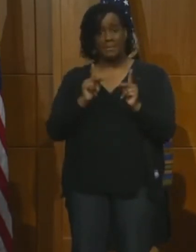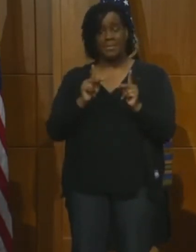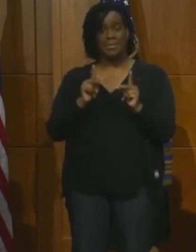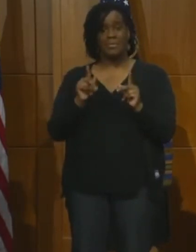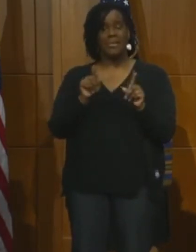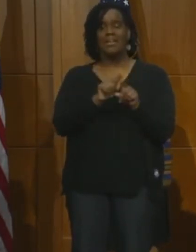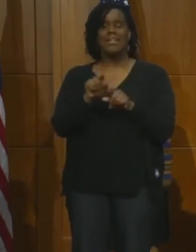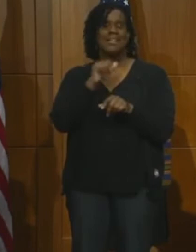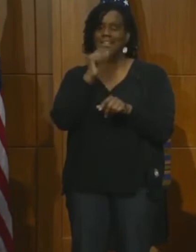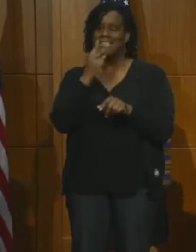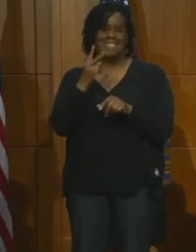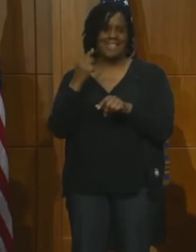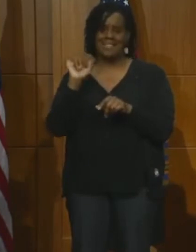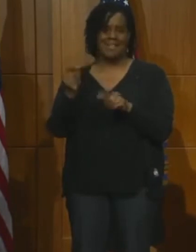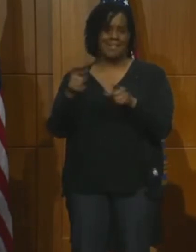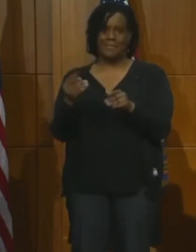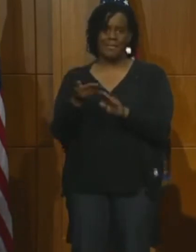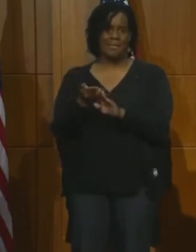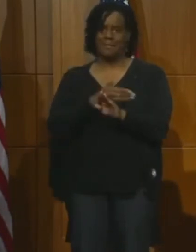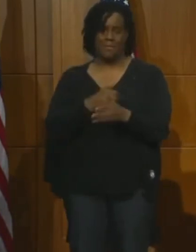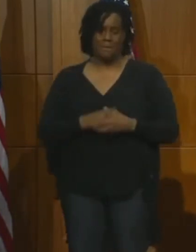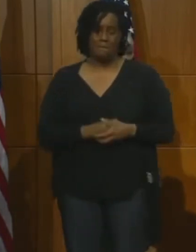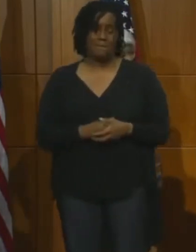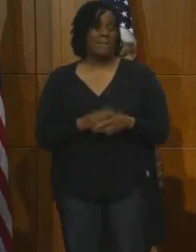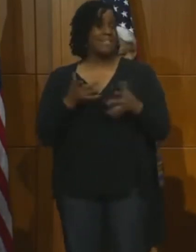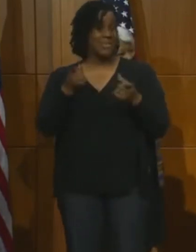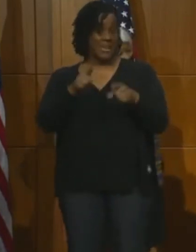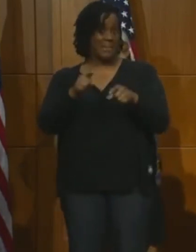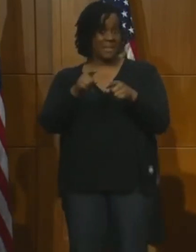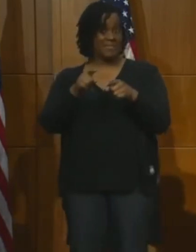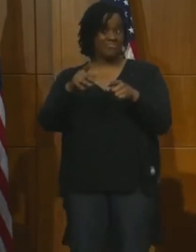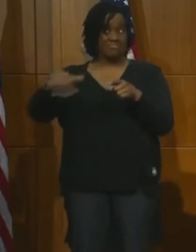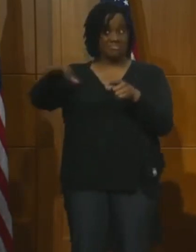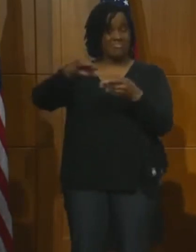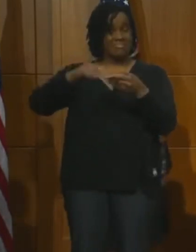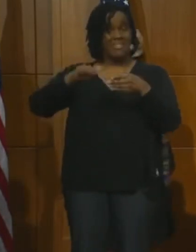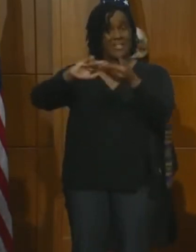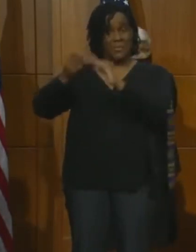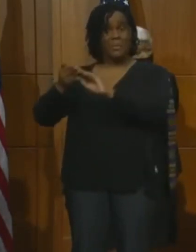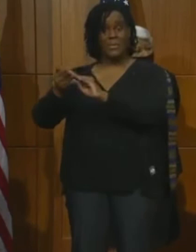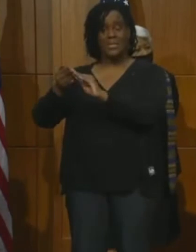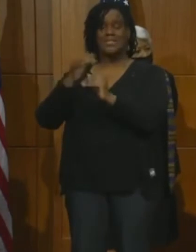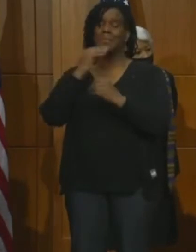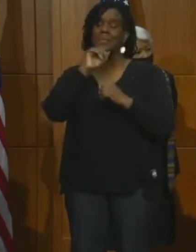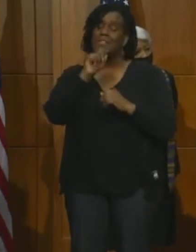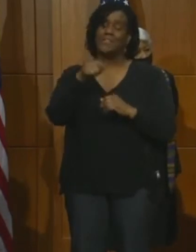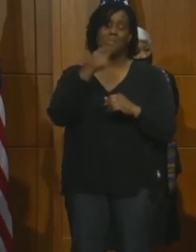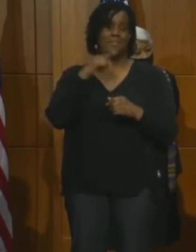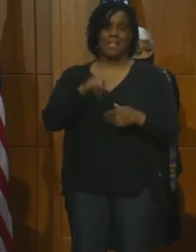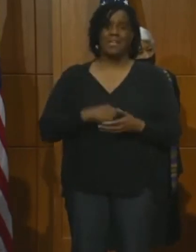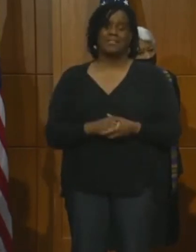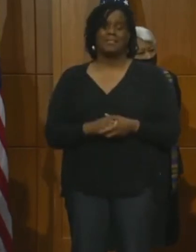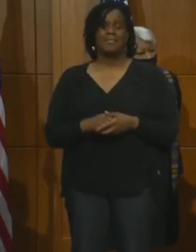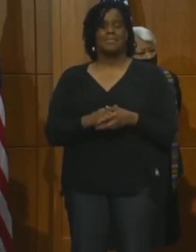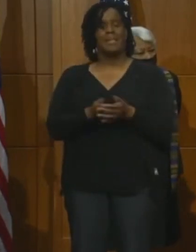before. It's already happening in the streets, and we love you for that. And I'm grateful for those